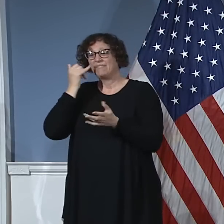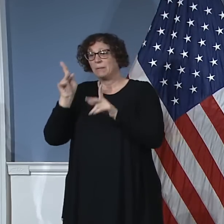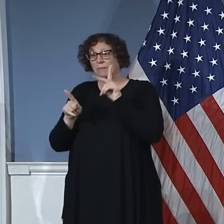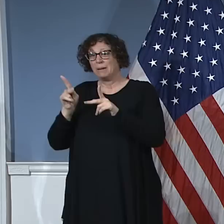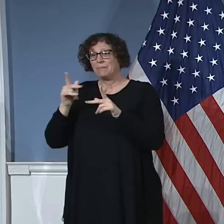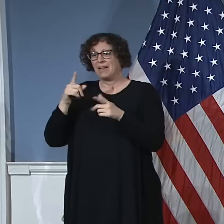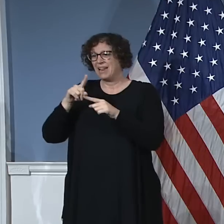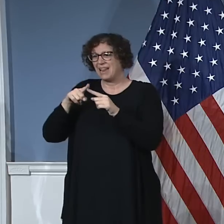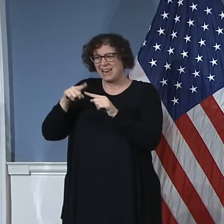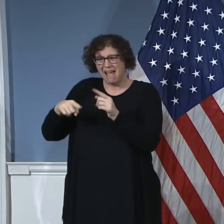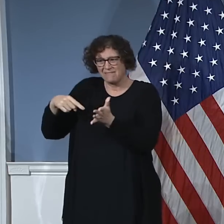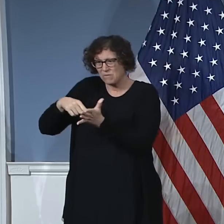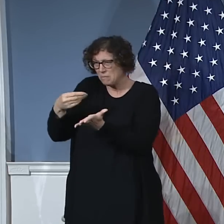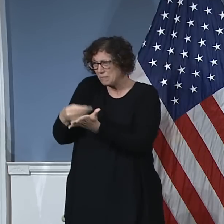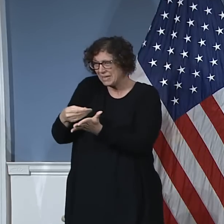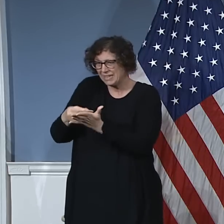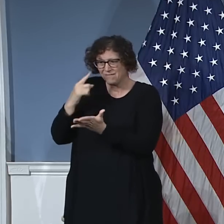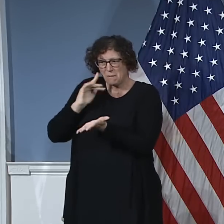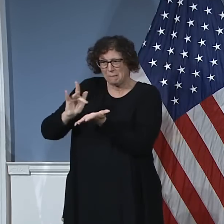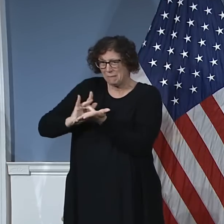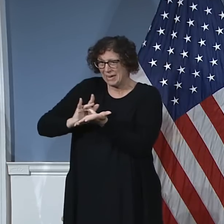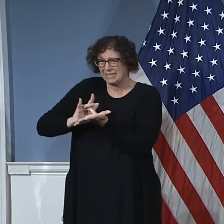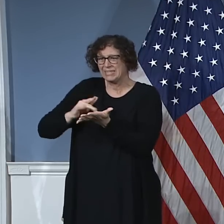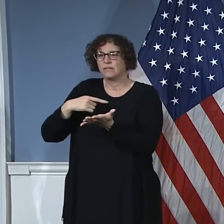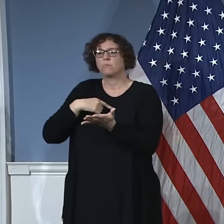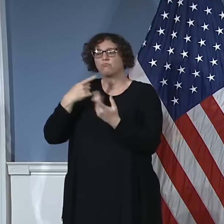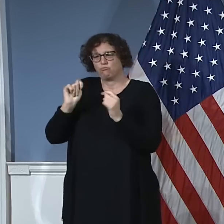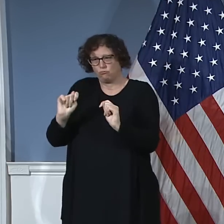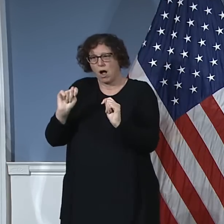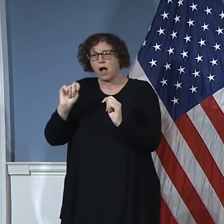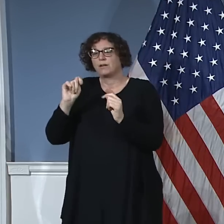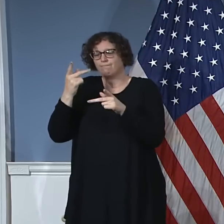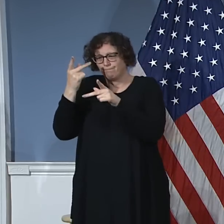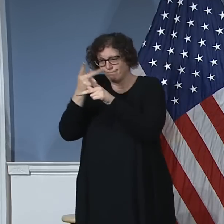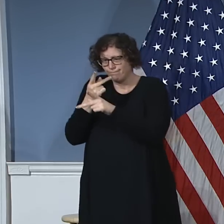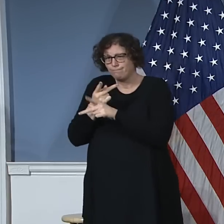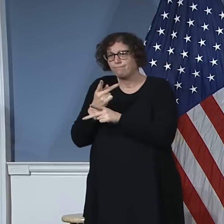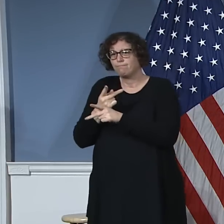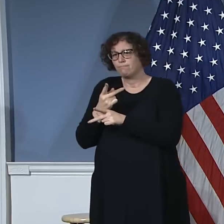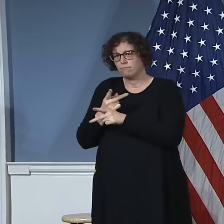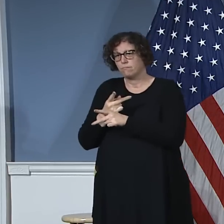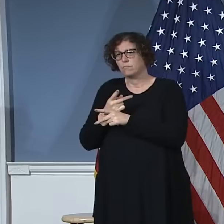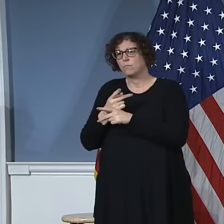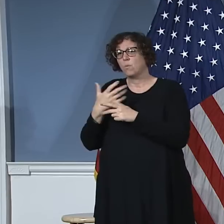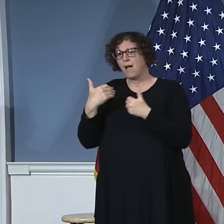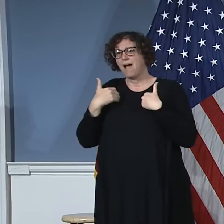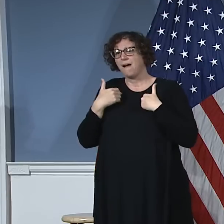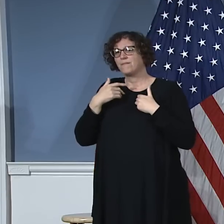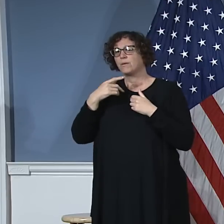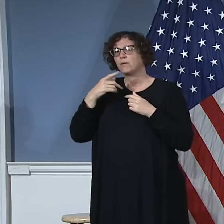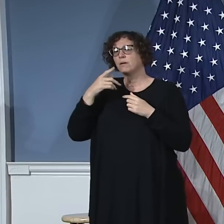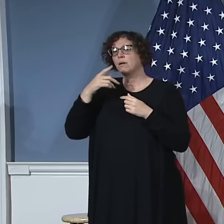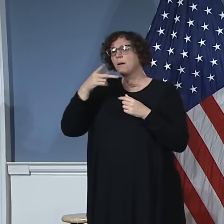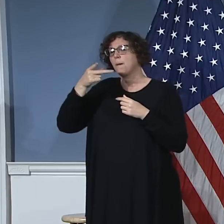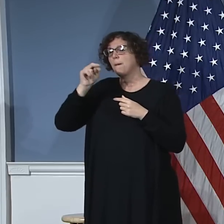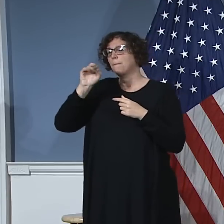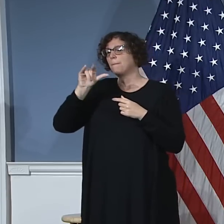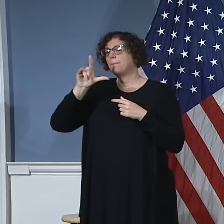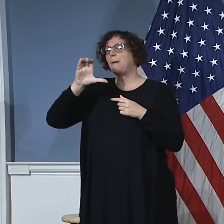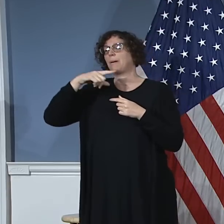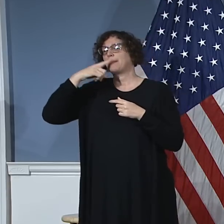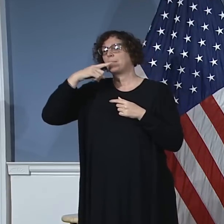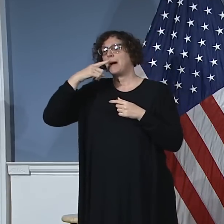serious health care issue, thank God for our public hospitals and clinics that will always back people up, regardless of ability to